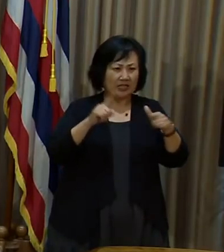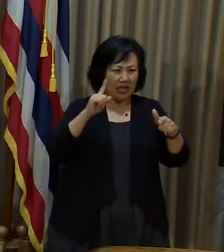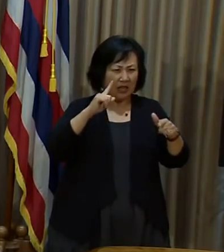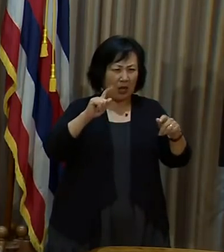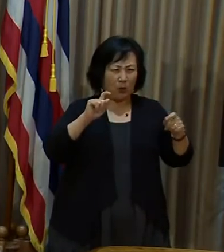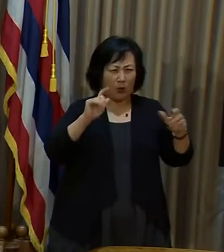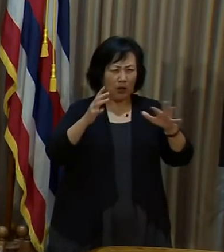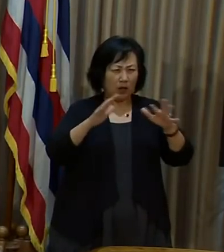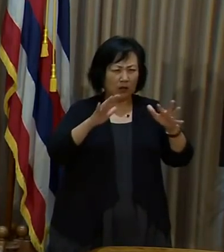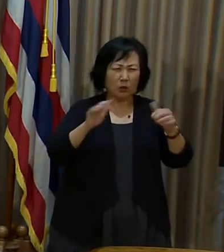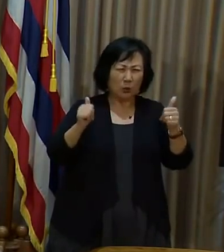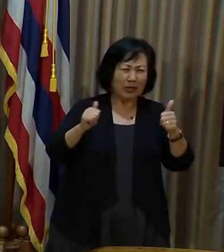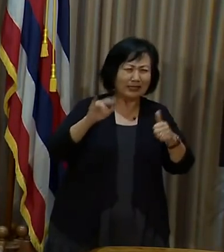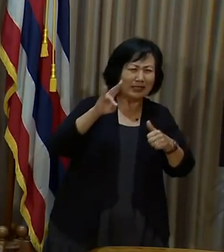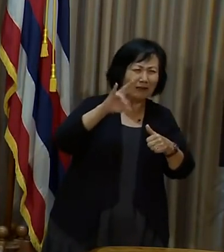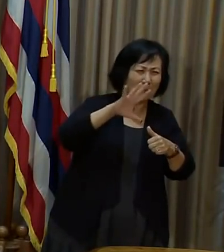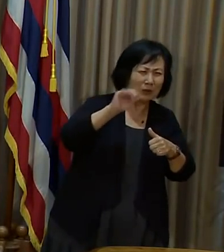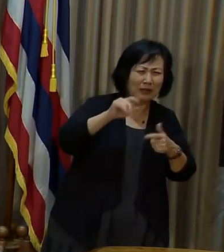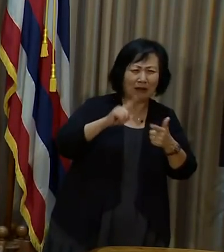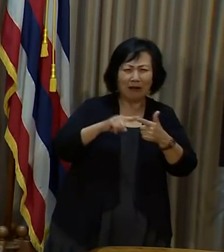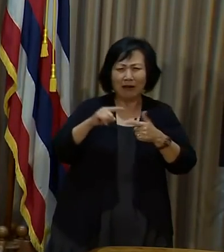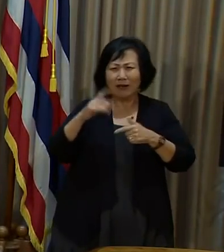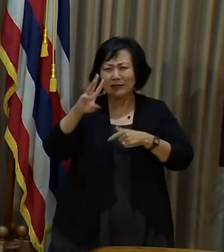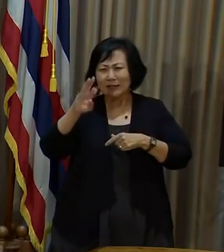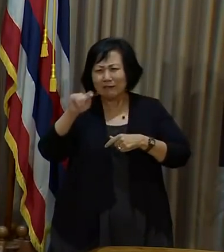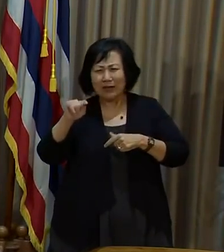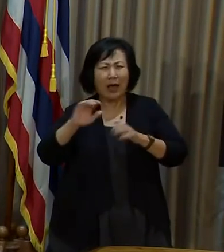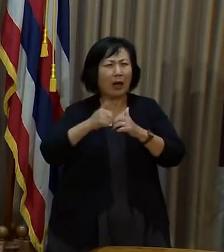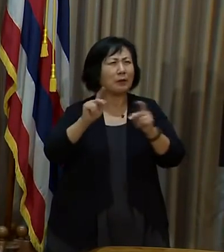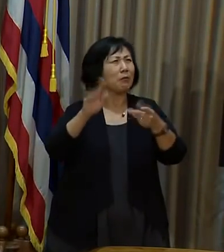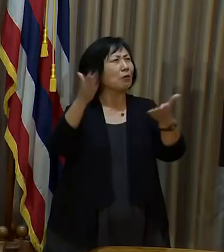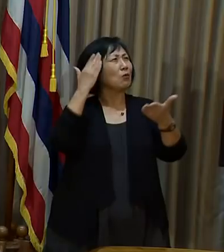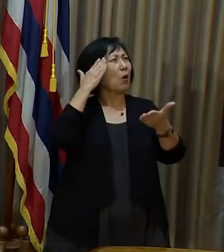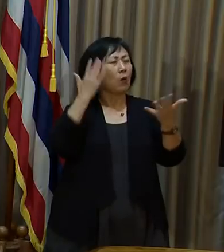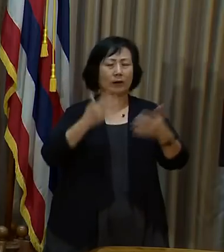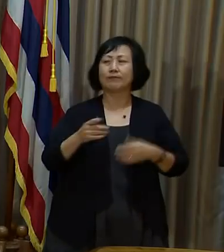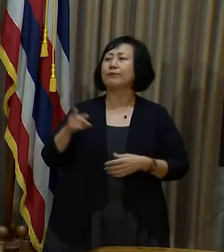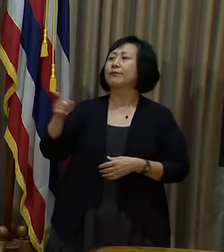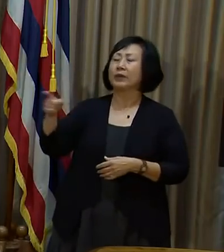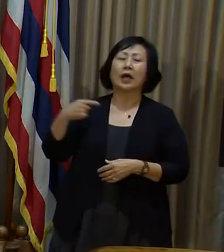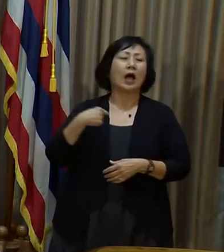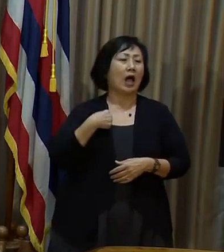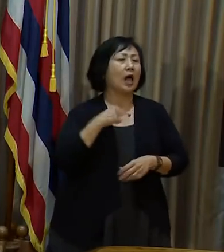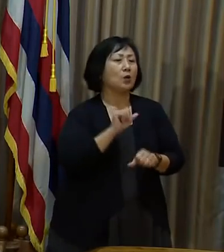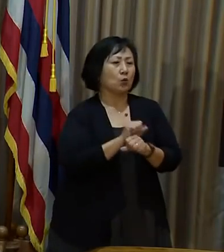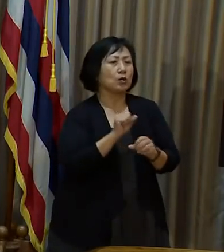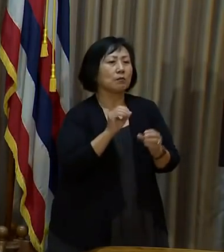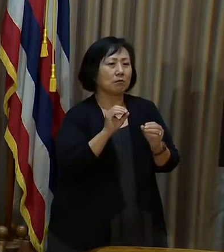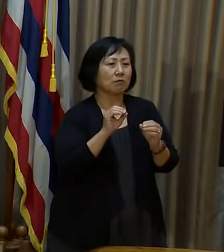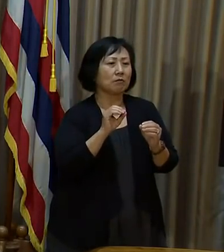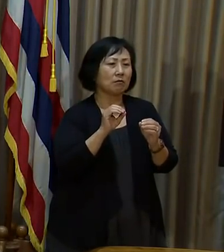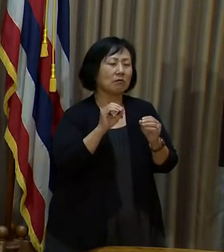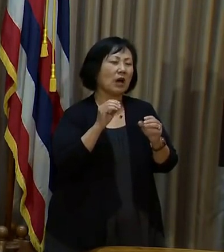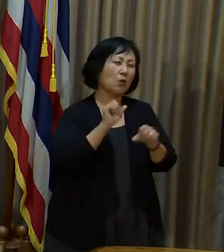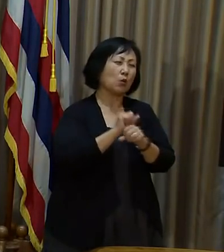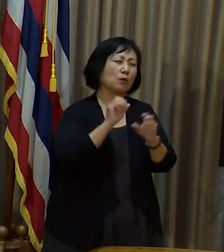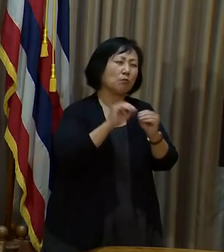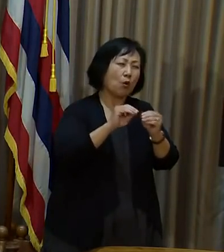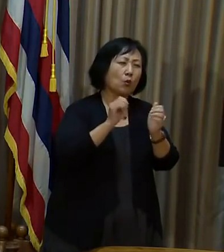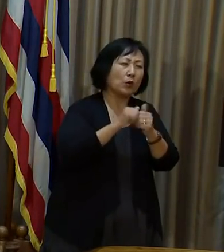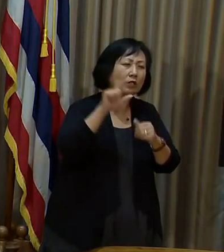that mean? Which one is it? How do we know, or how do restaurant people know? Yeah, certainly, and we'll be working more closely with the